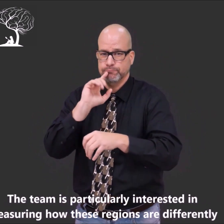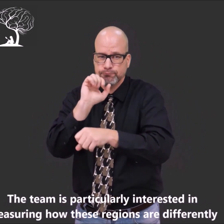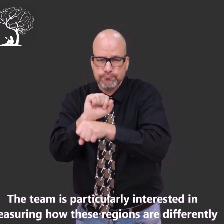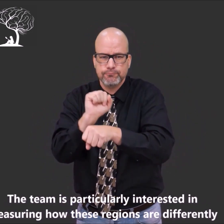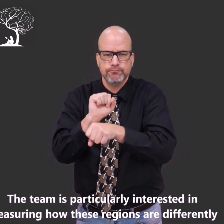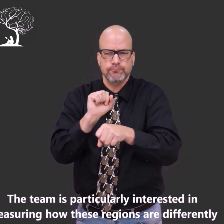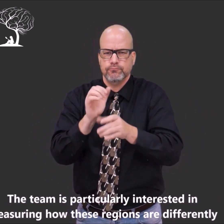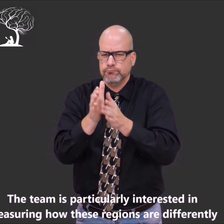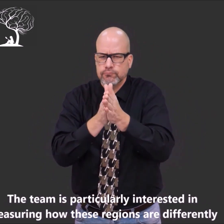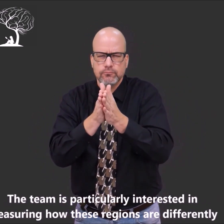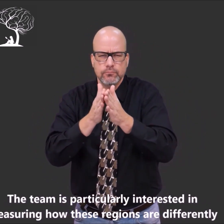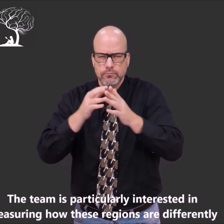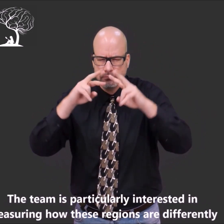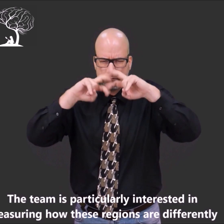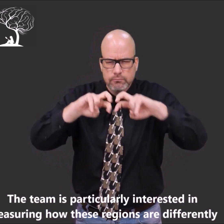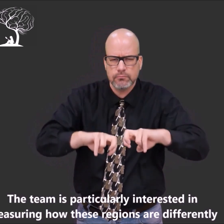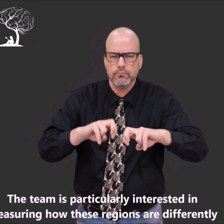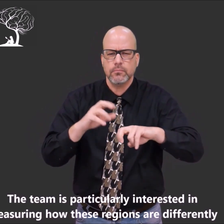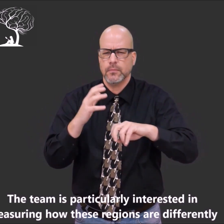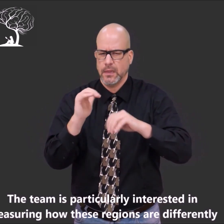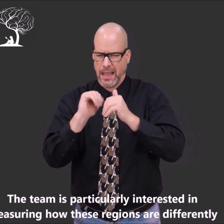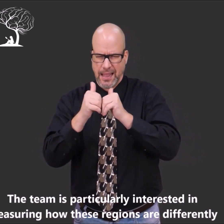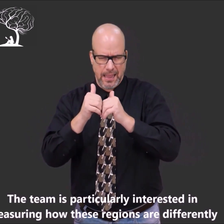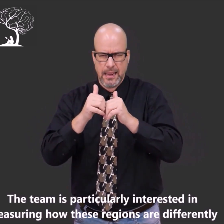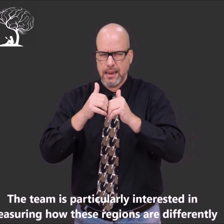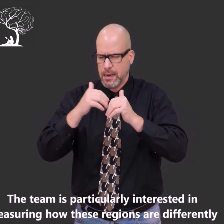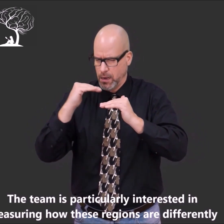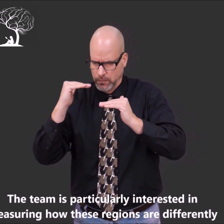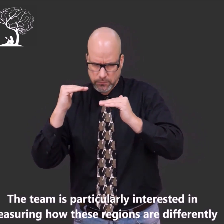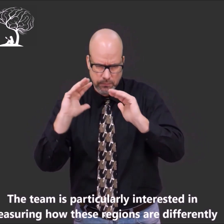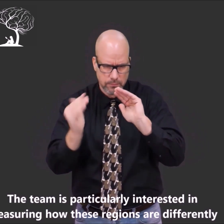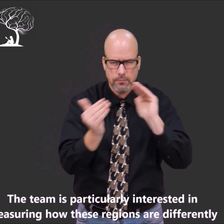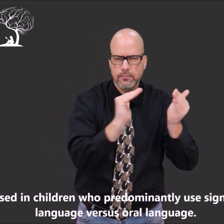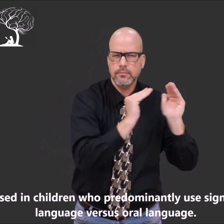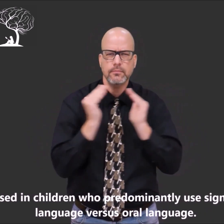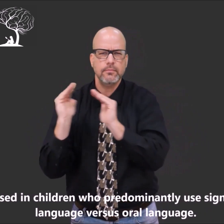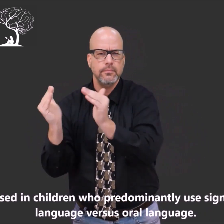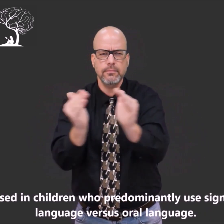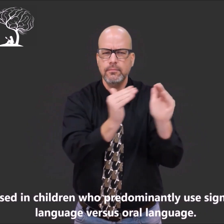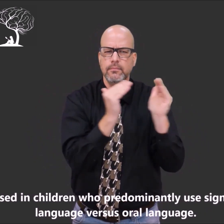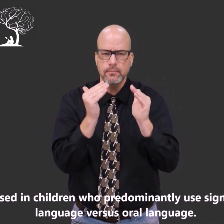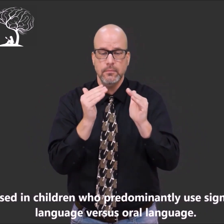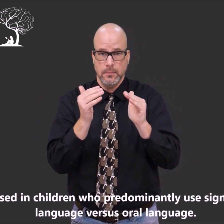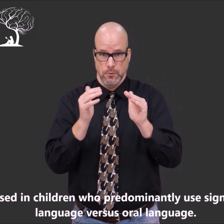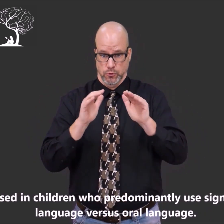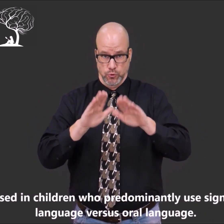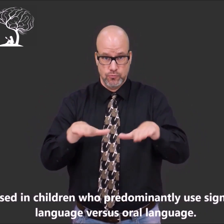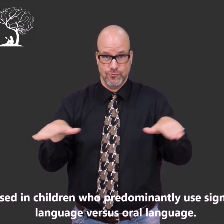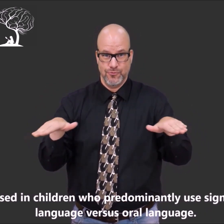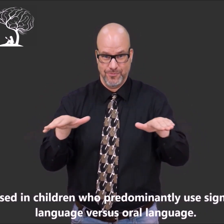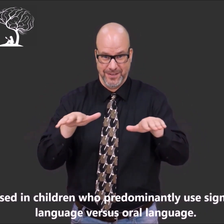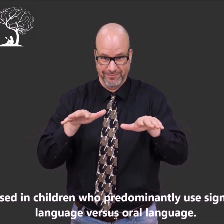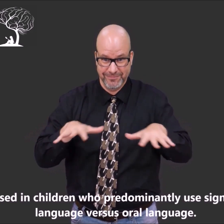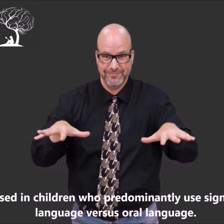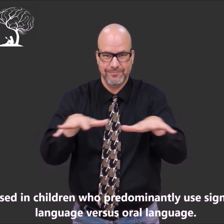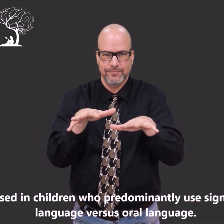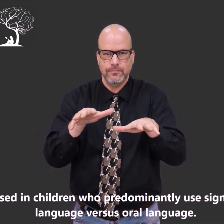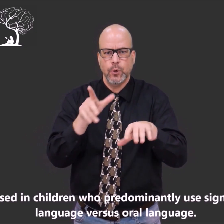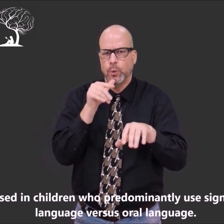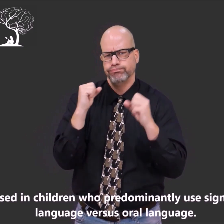The team is particularly interested in measuring how these regions are differently used in children who predominantly use sign language versus